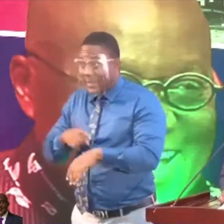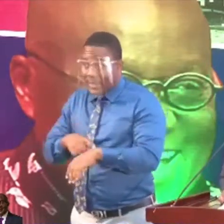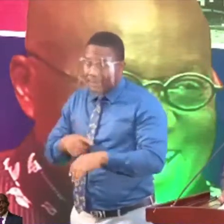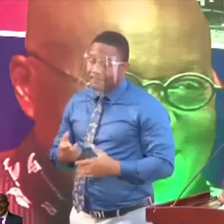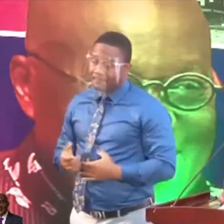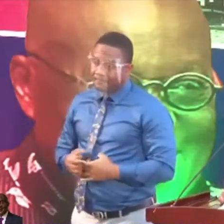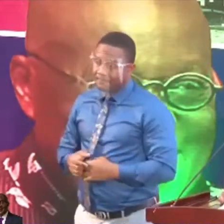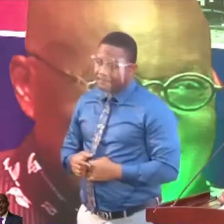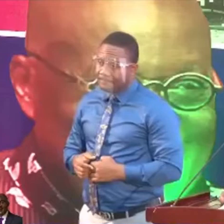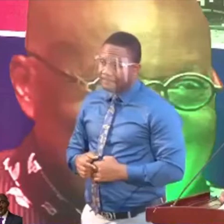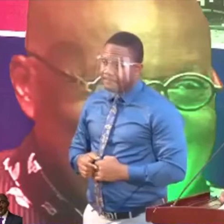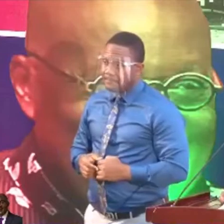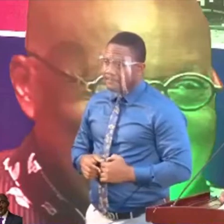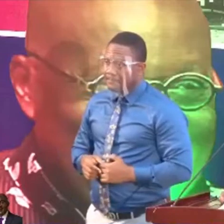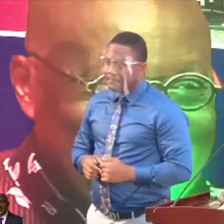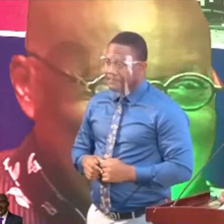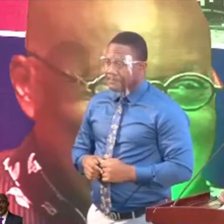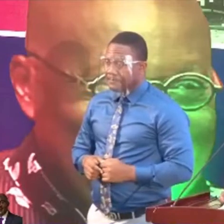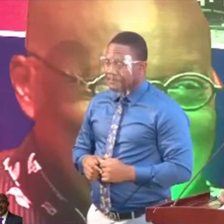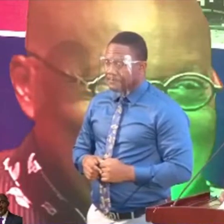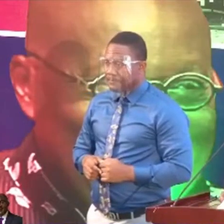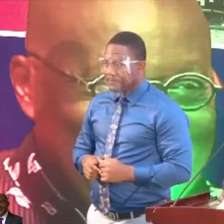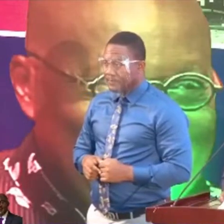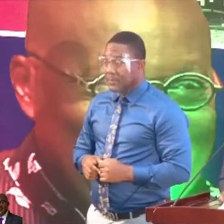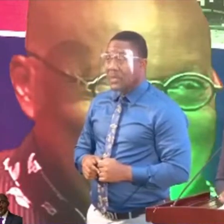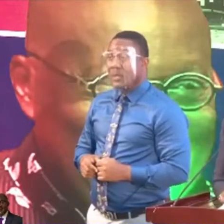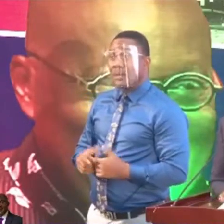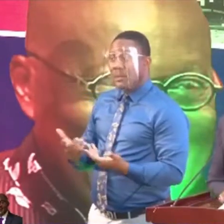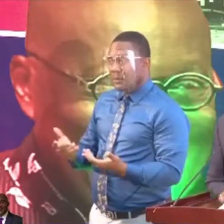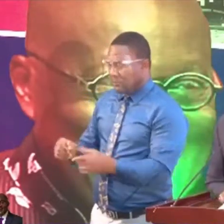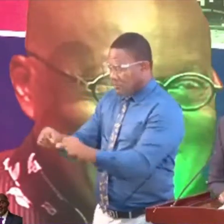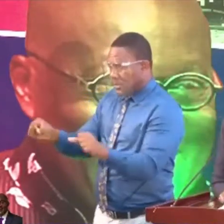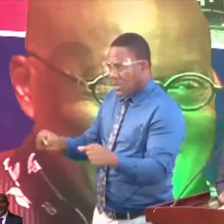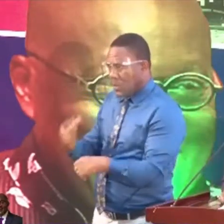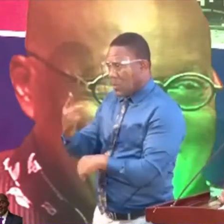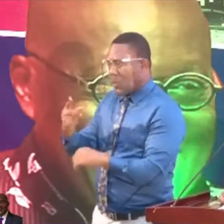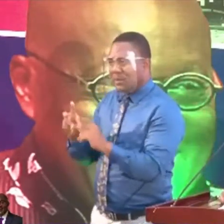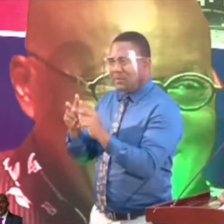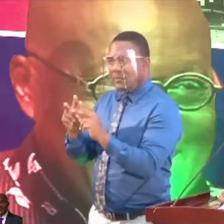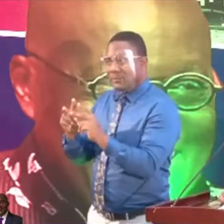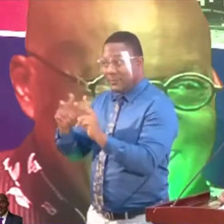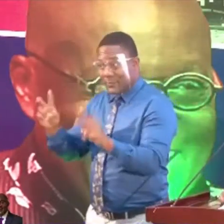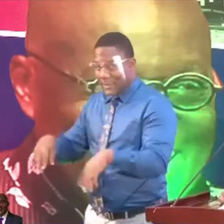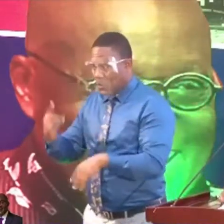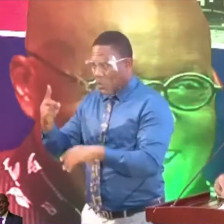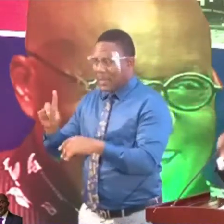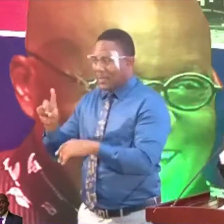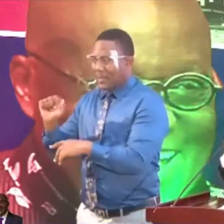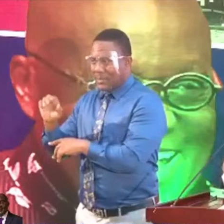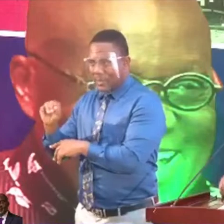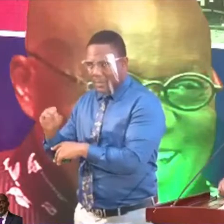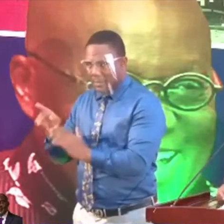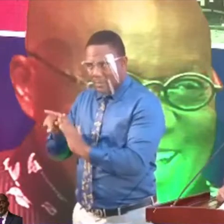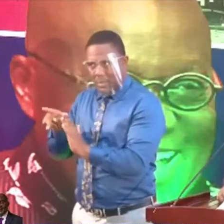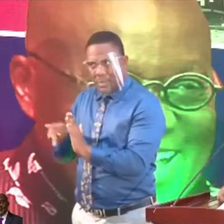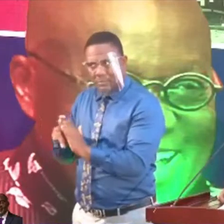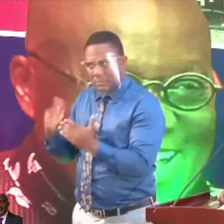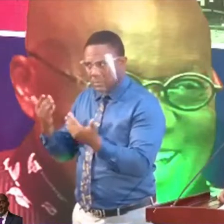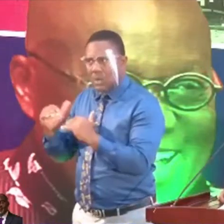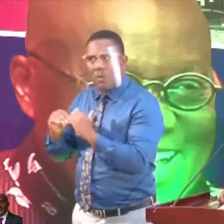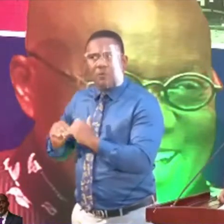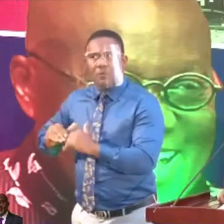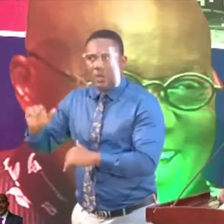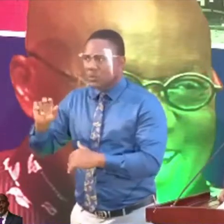water, the amount of irrigable land the One Village, One Dam policy provides is over